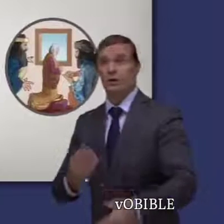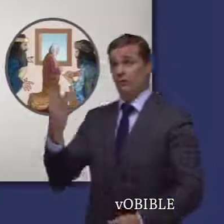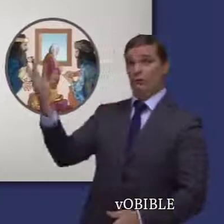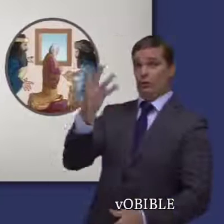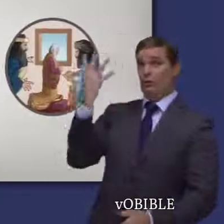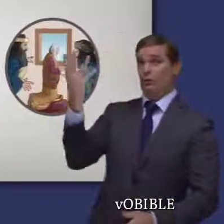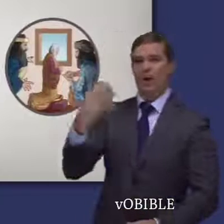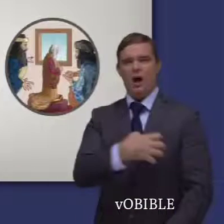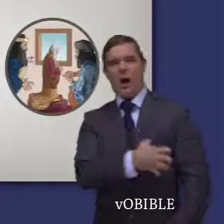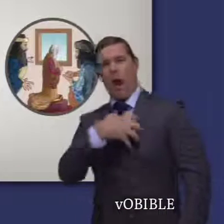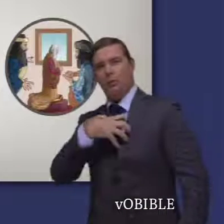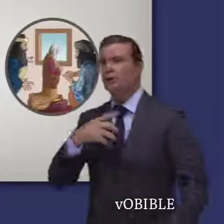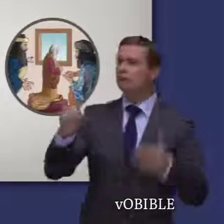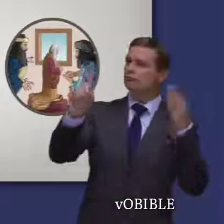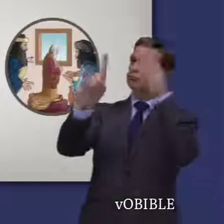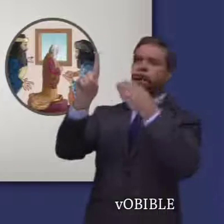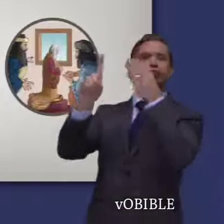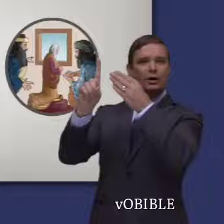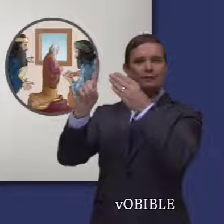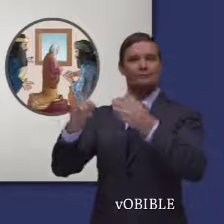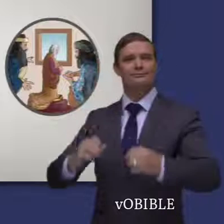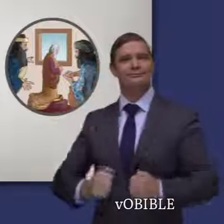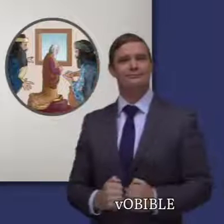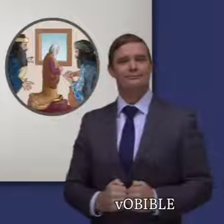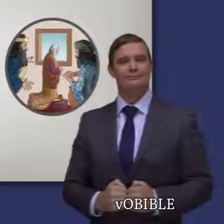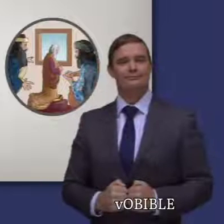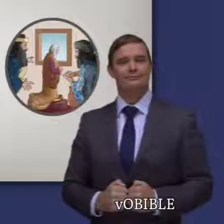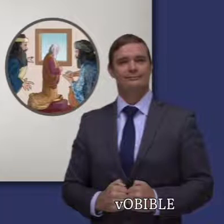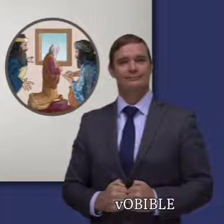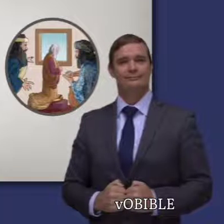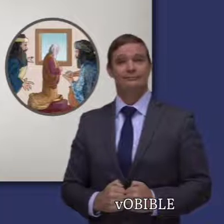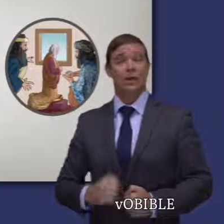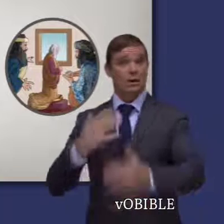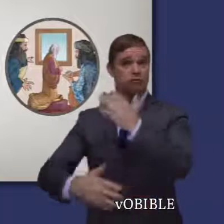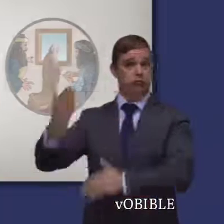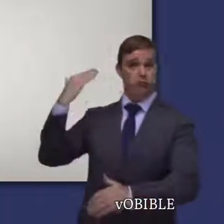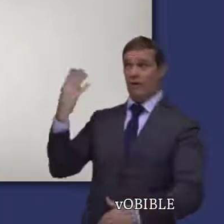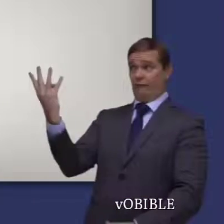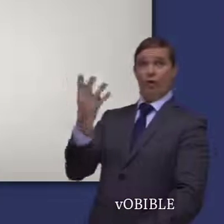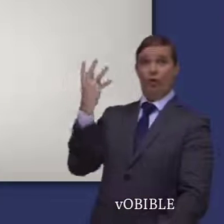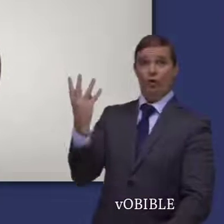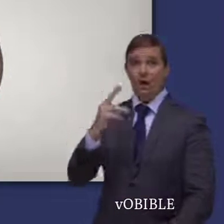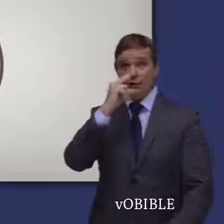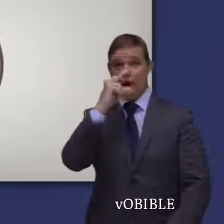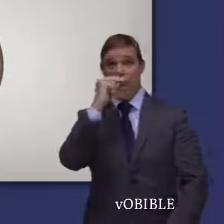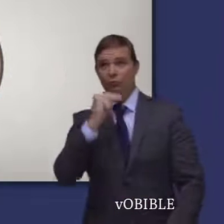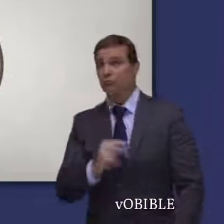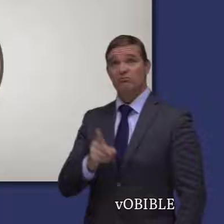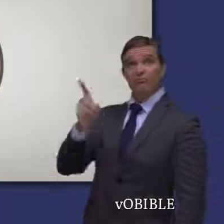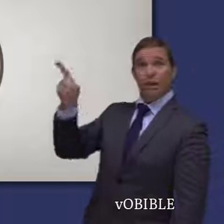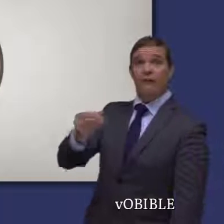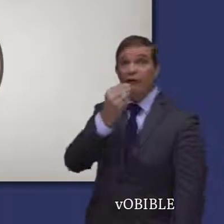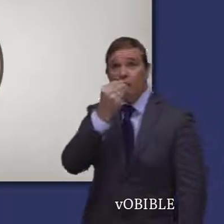various tests of integrity that Daniel and his Hebrew companions successfully meet. As young men, they reject